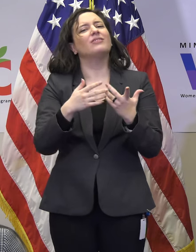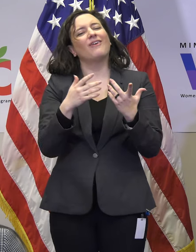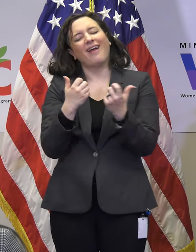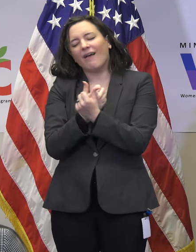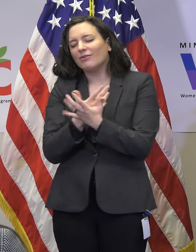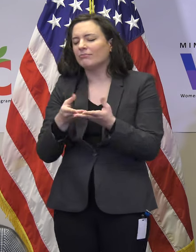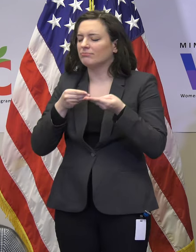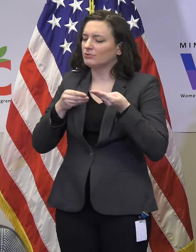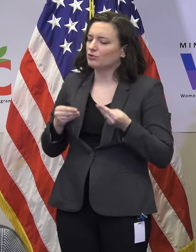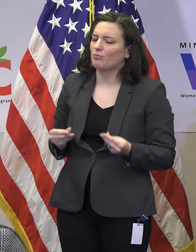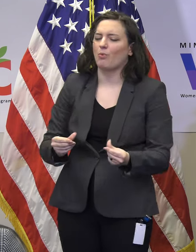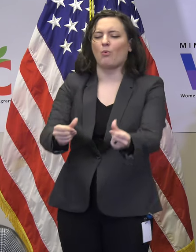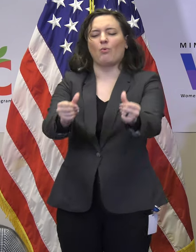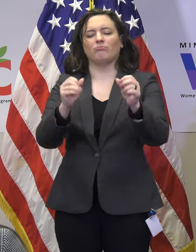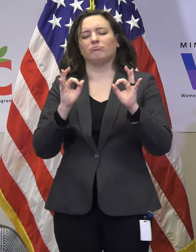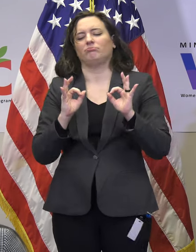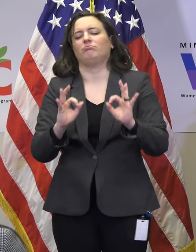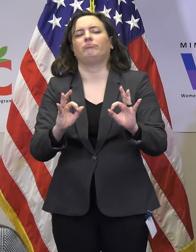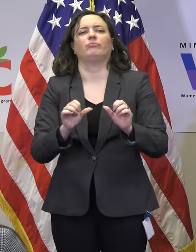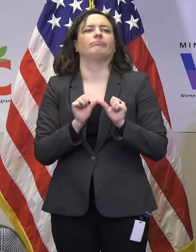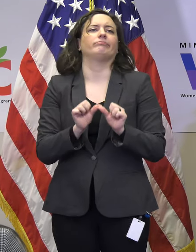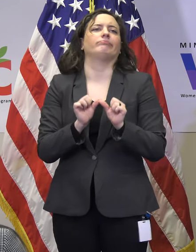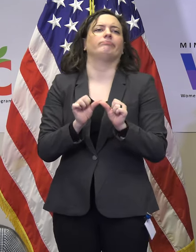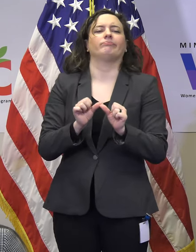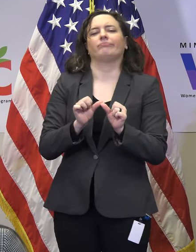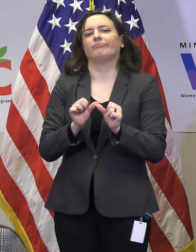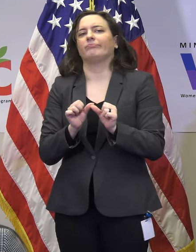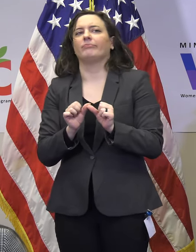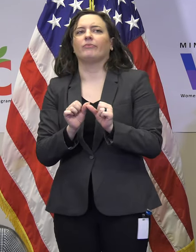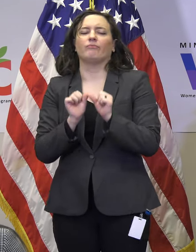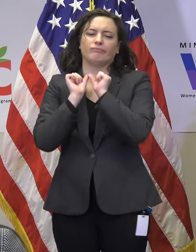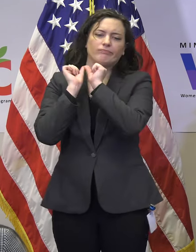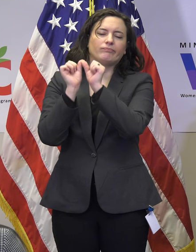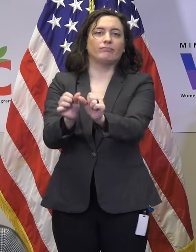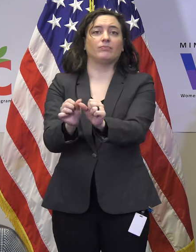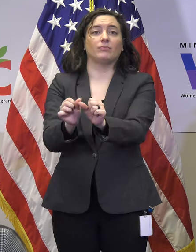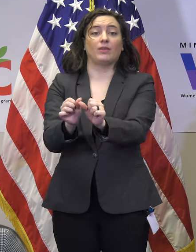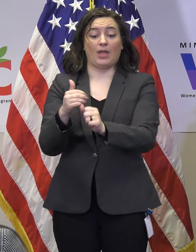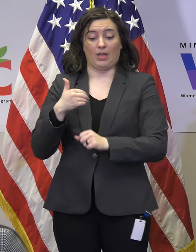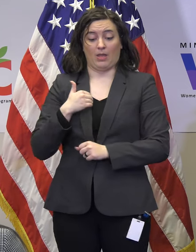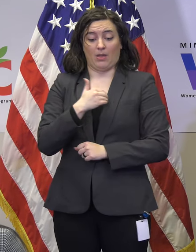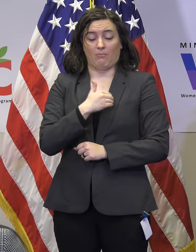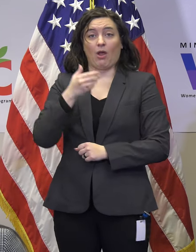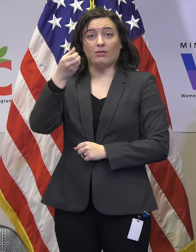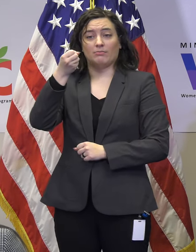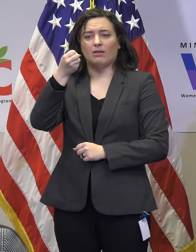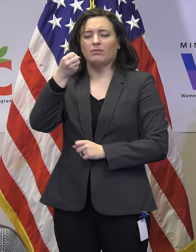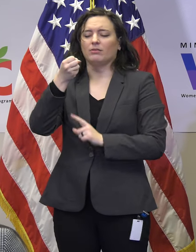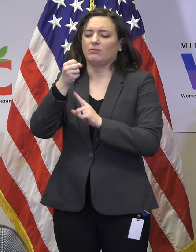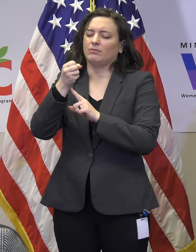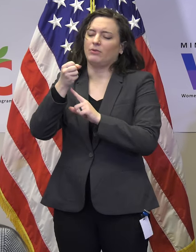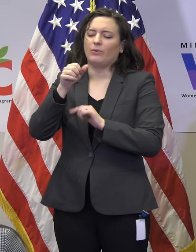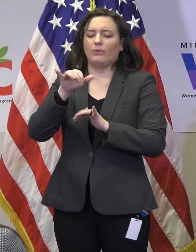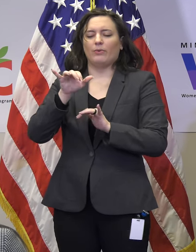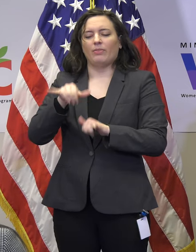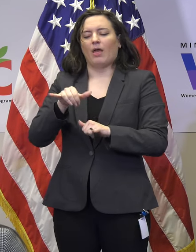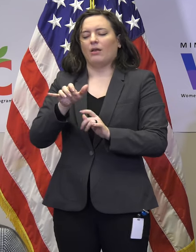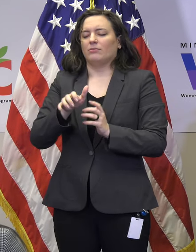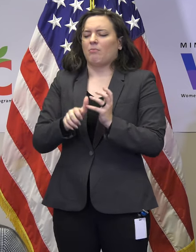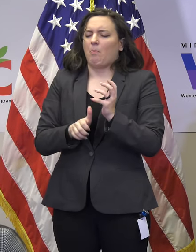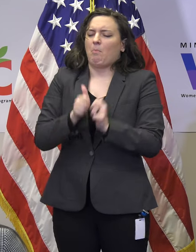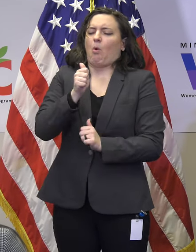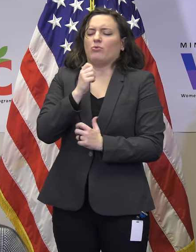can breastfeed for as long as possible. Because breast milk is the most precious and the